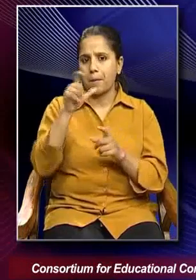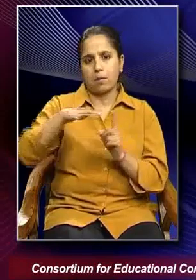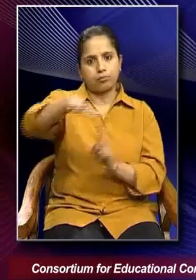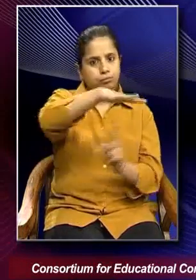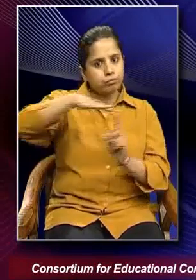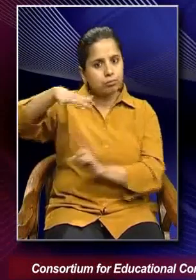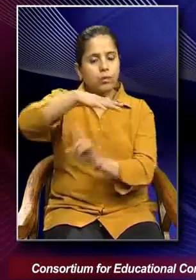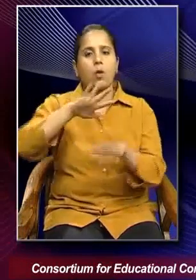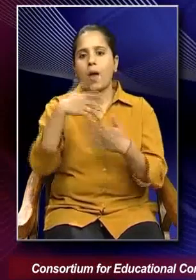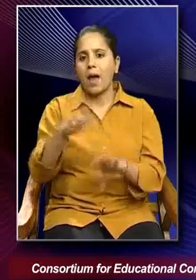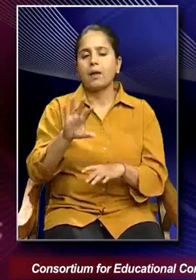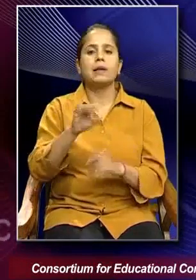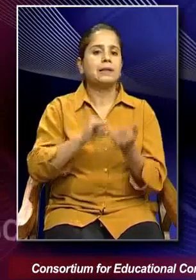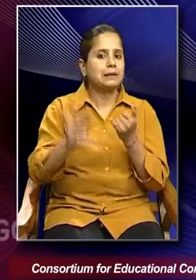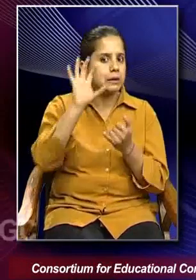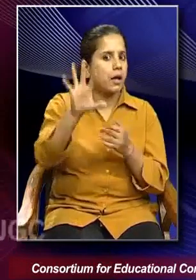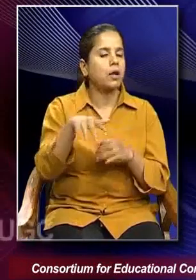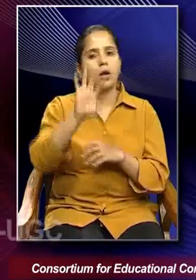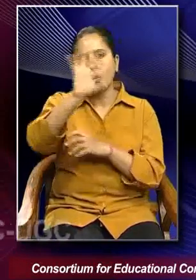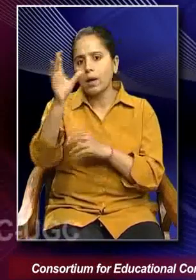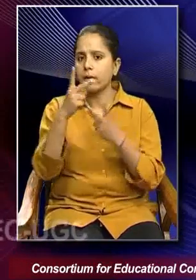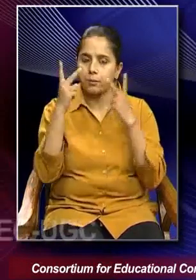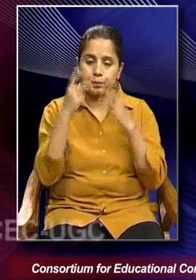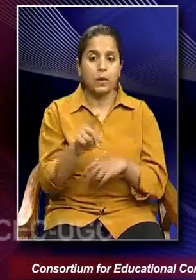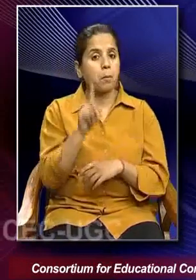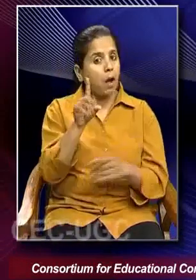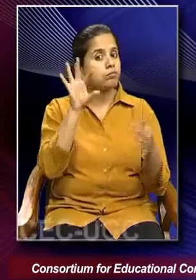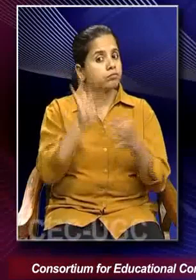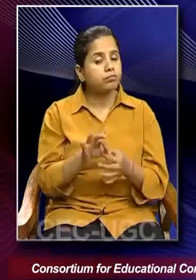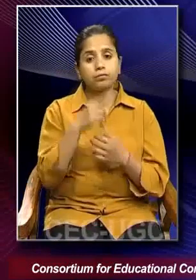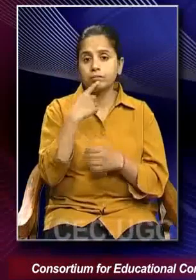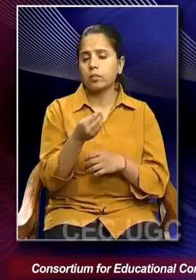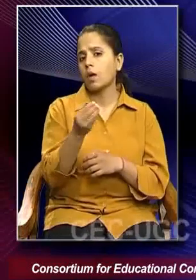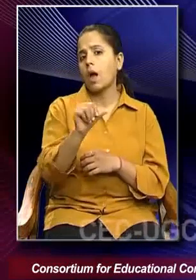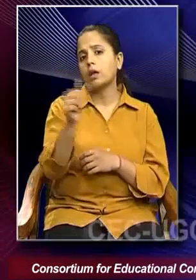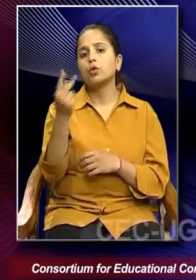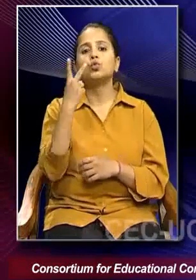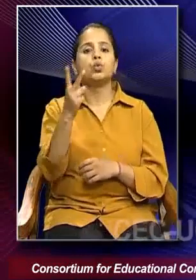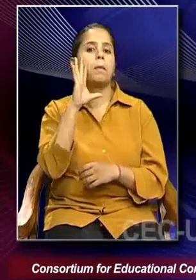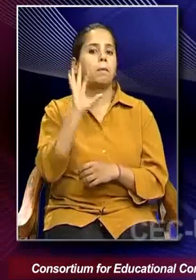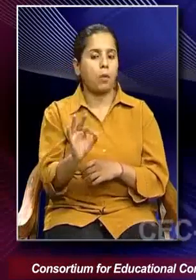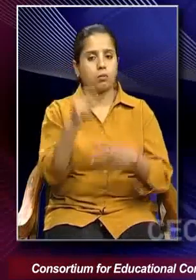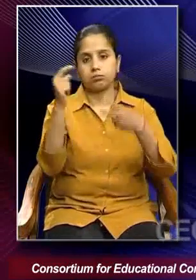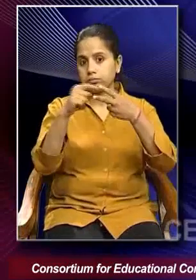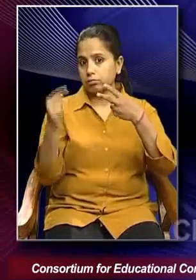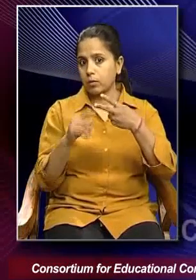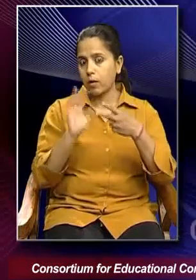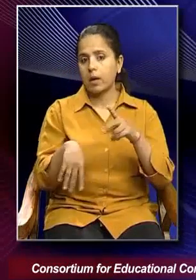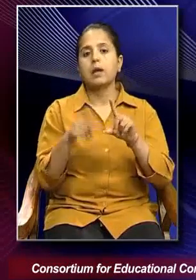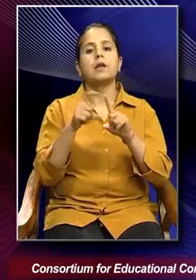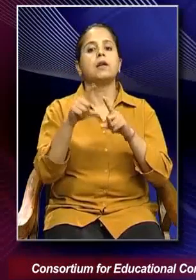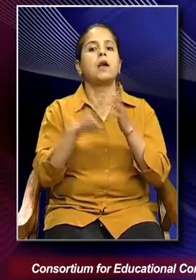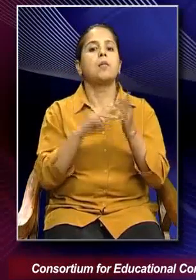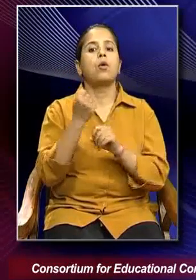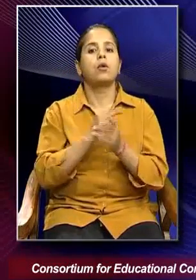or any nation state. However, relative to other two important components of demographic change,